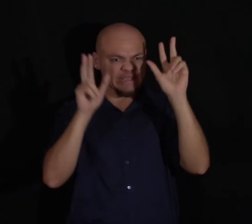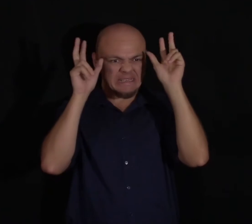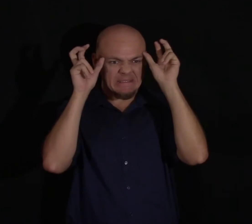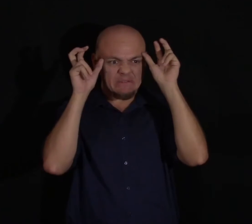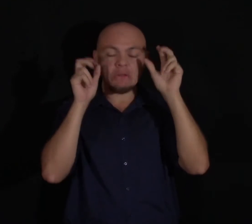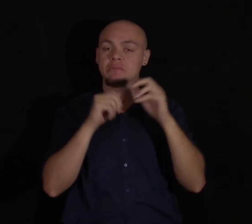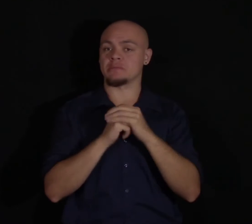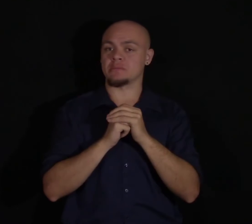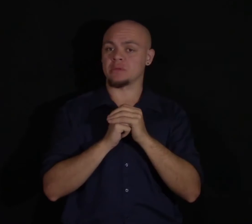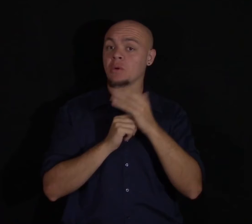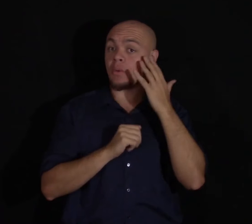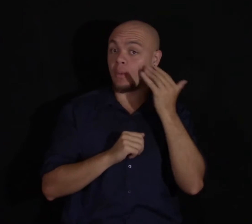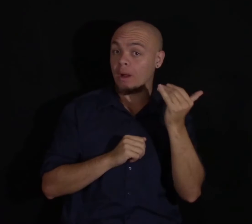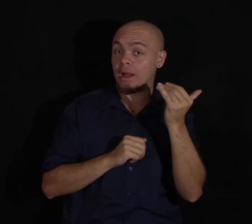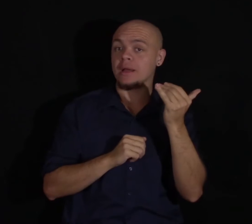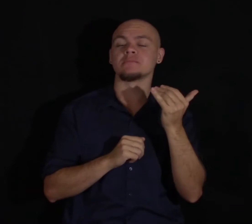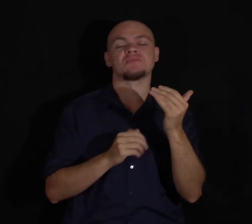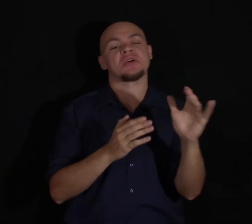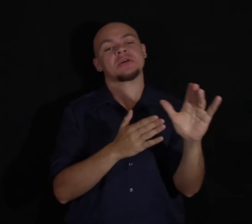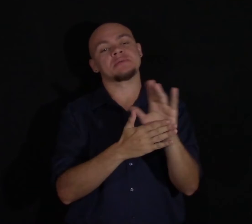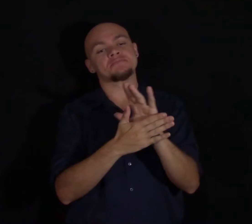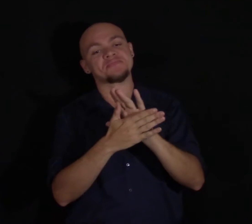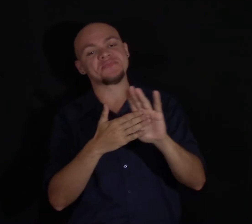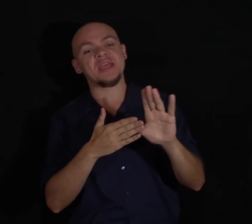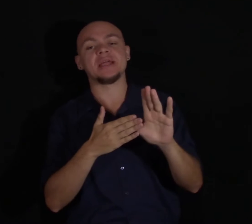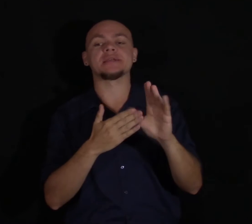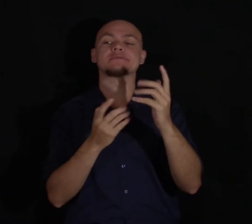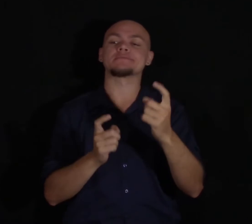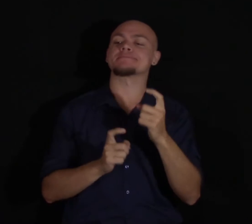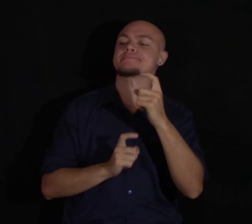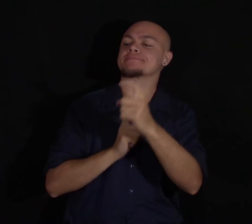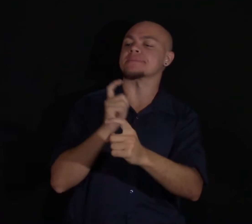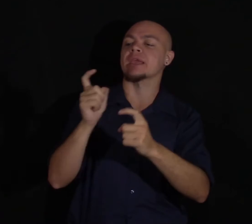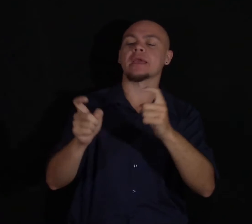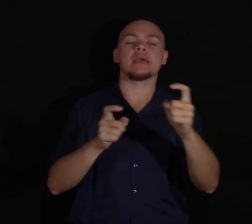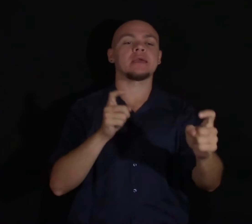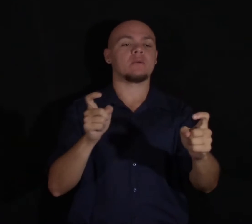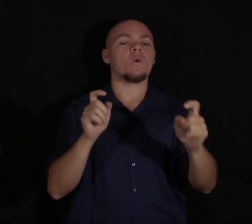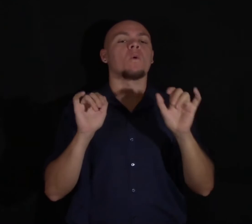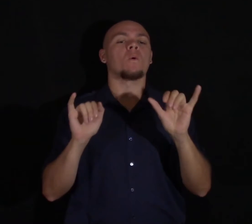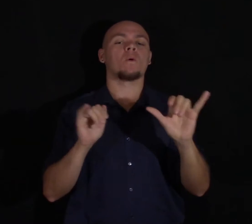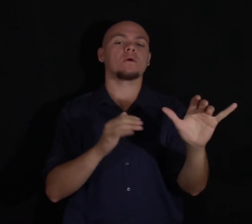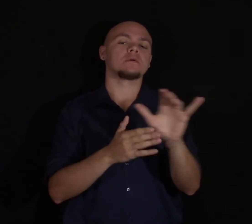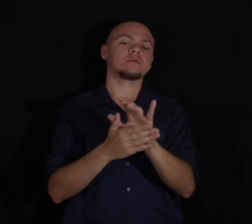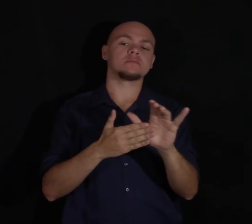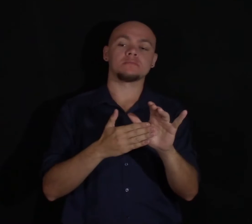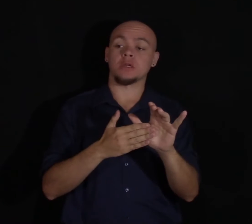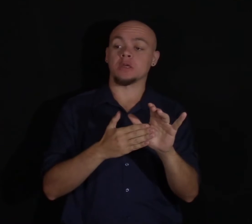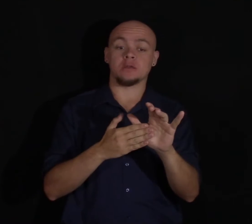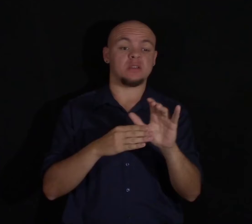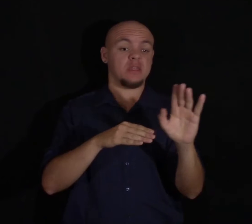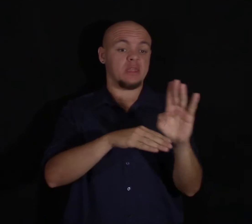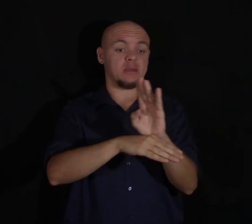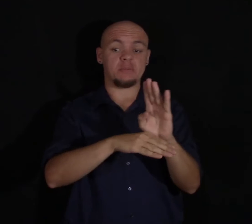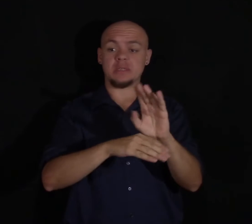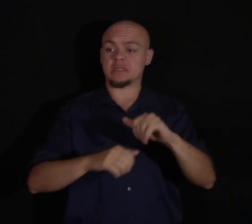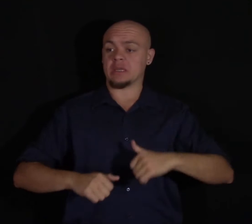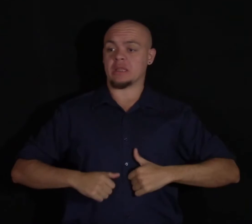ever present before me, inciting within me a desire to become an actor in the busy scene where so many